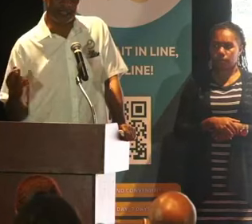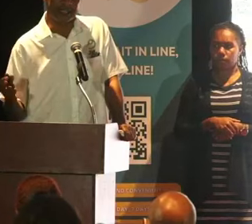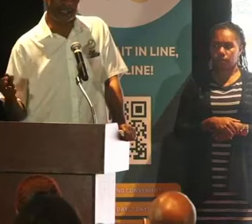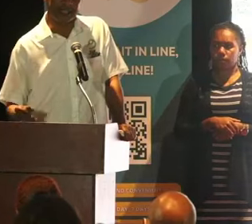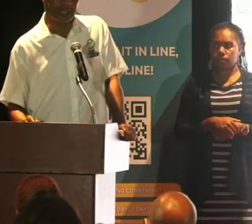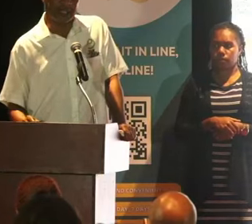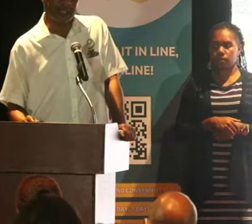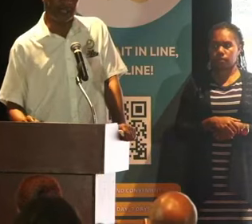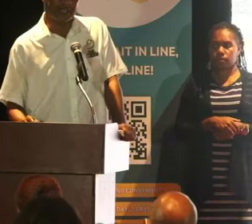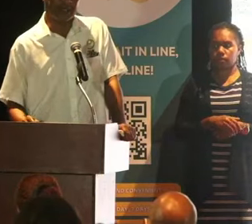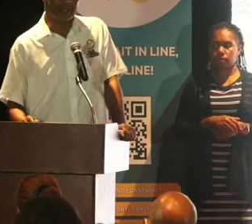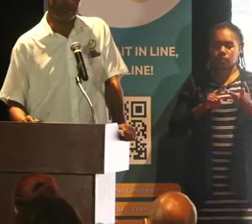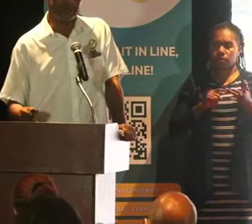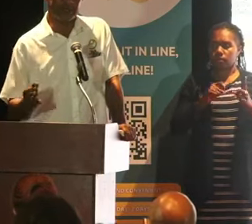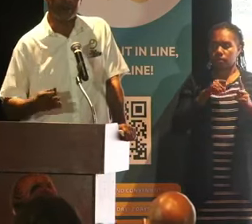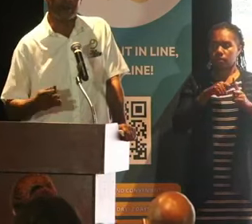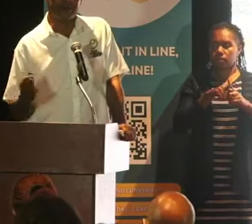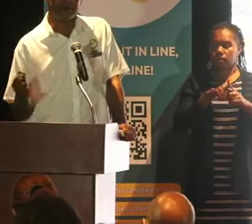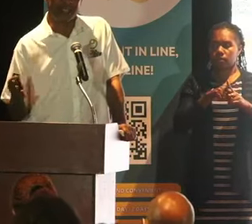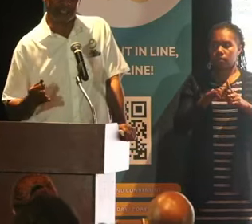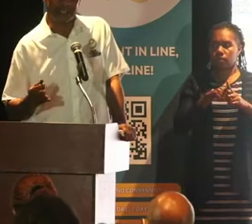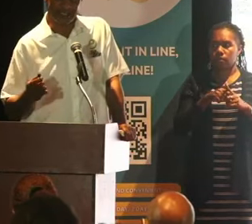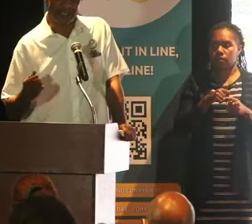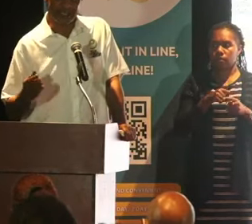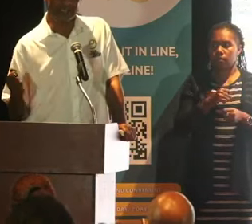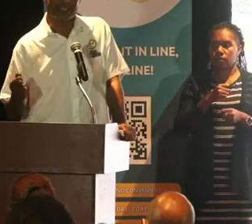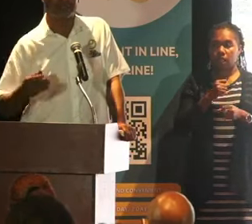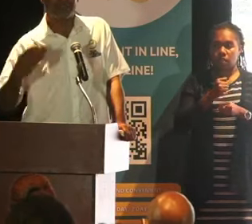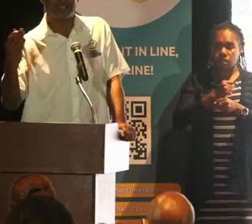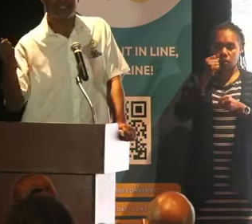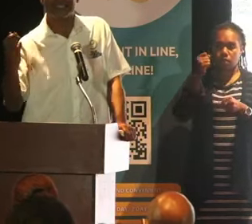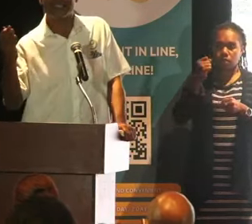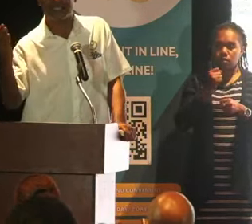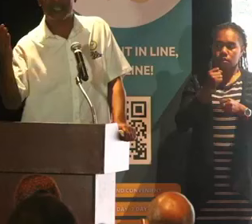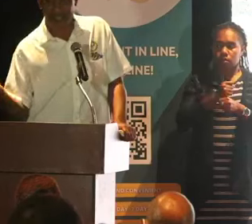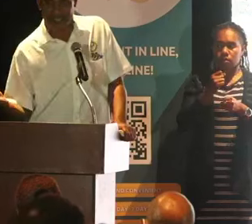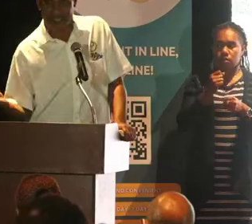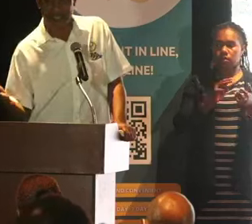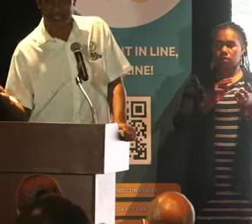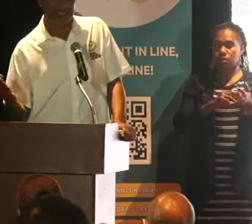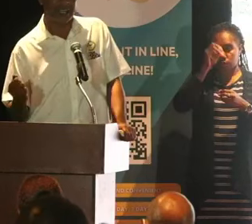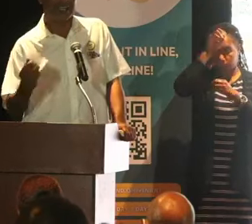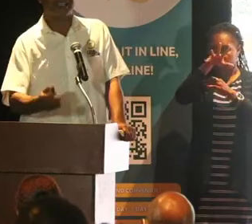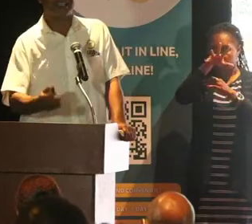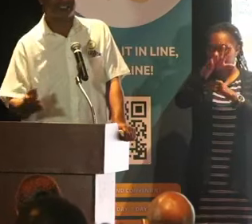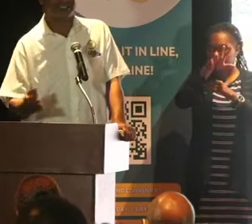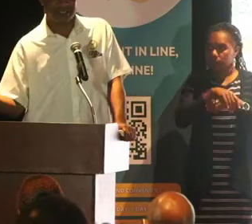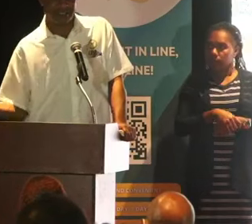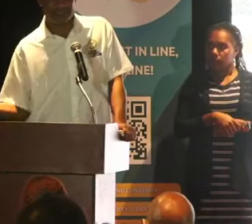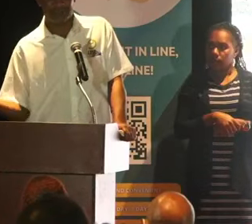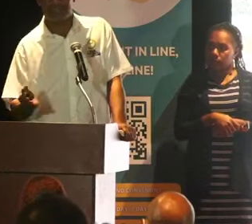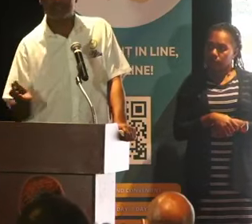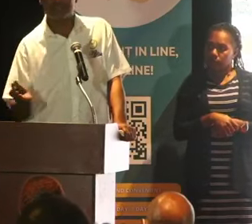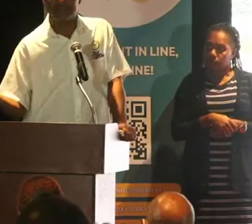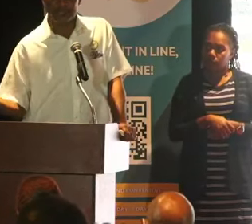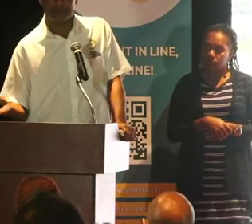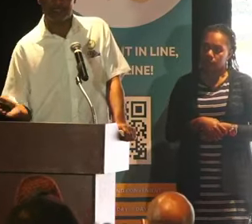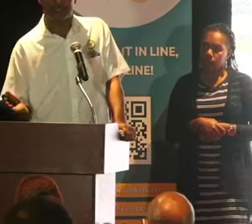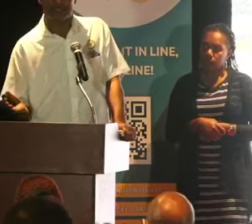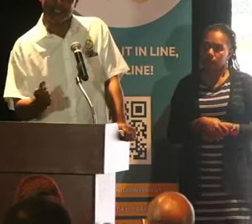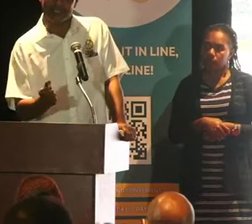public, because there are also others like publicly listed companies against, you know,